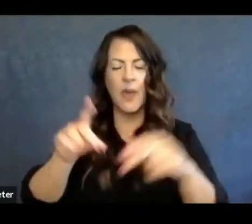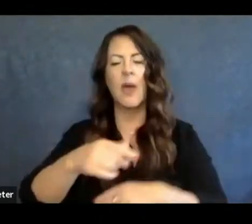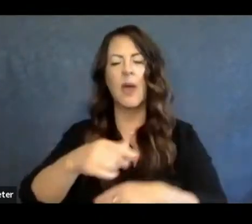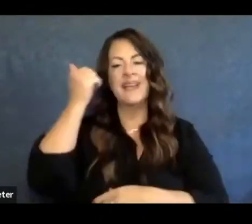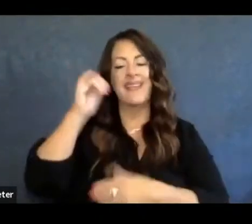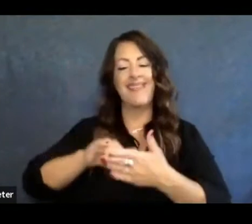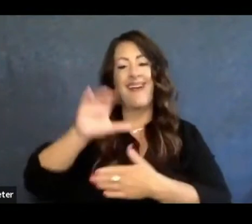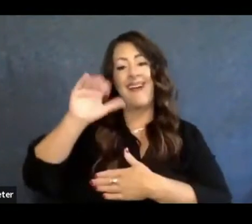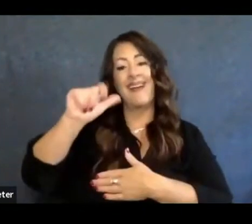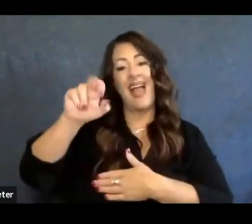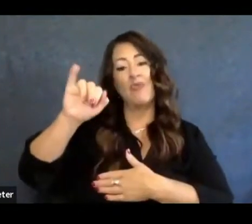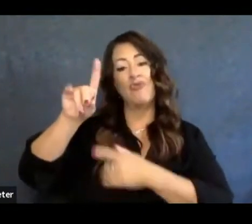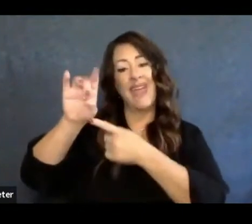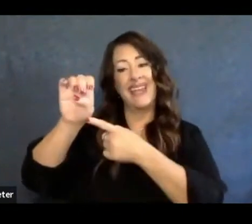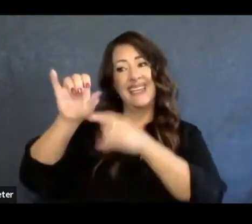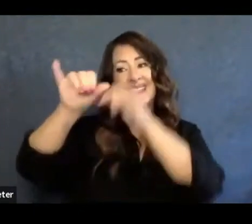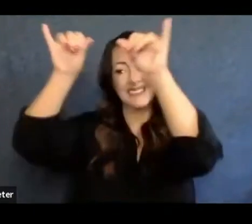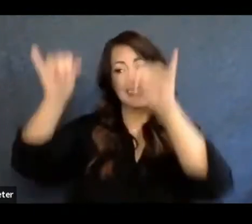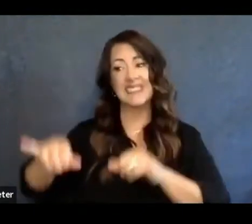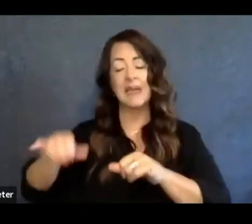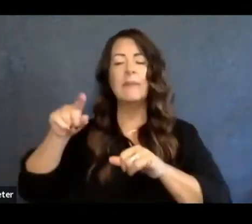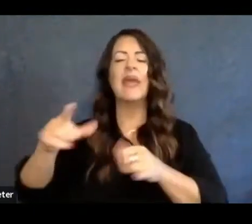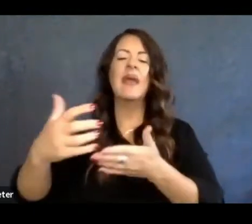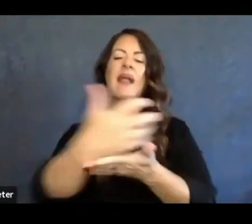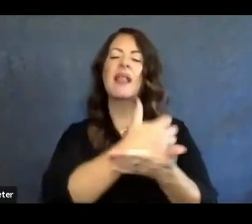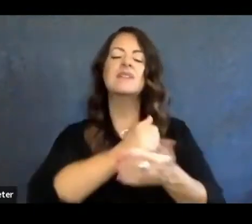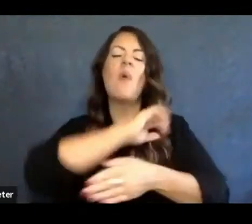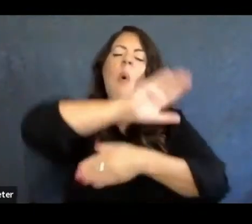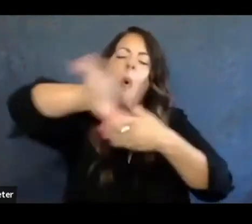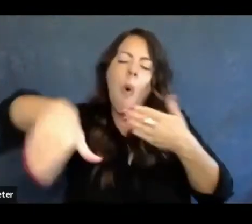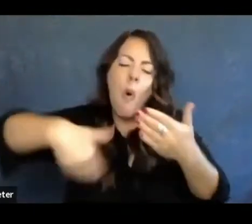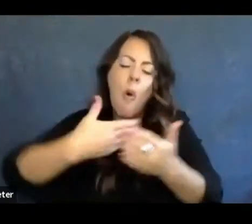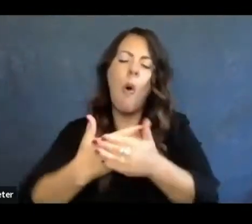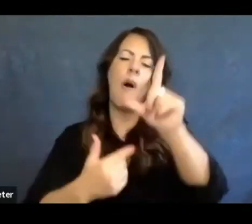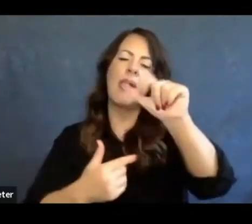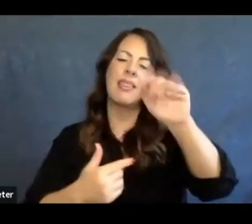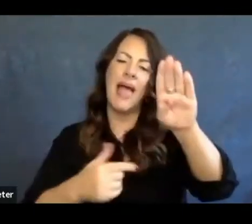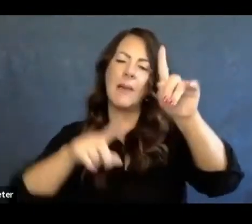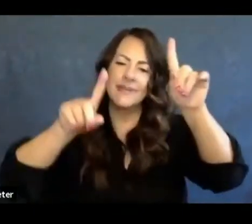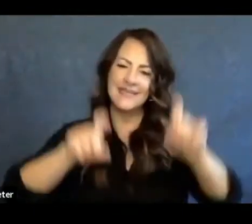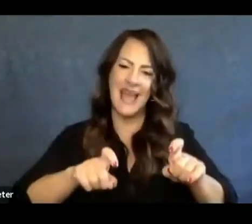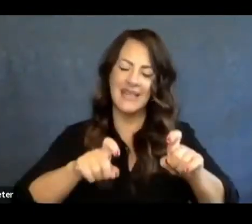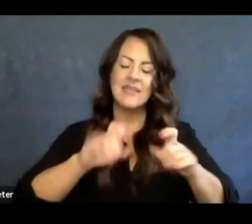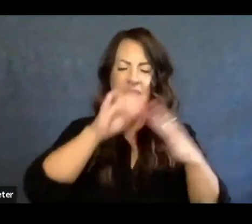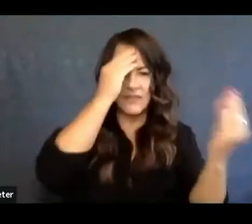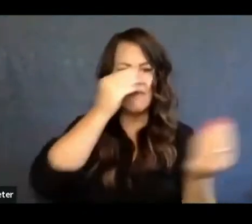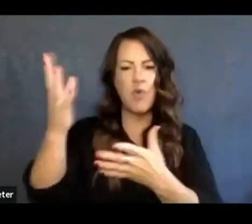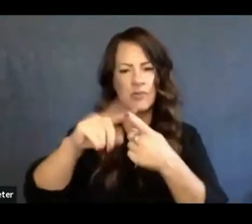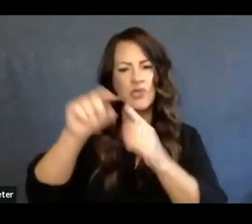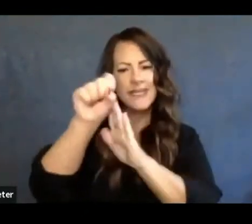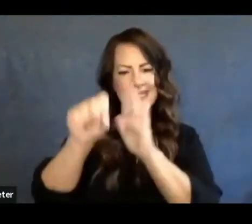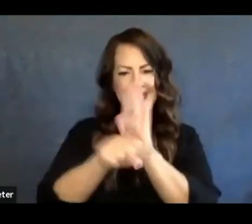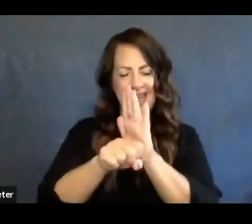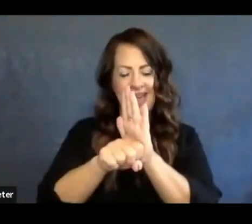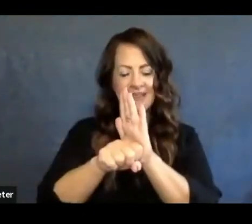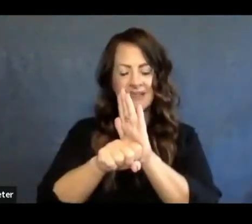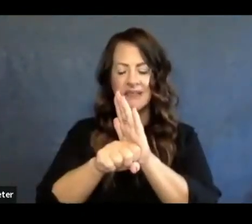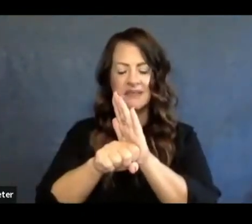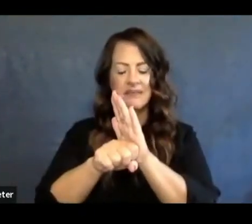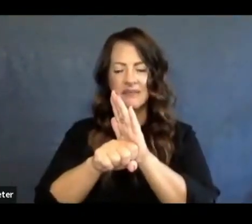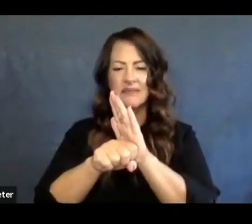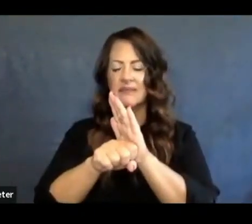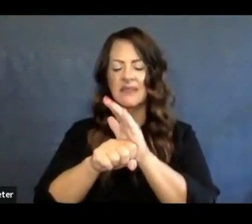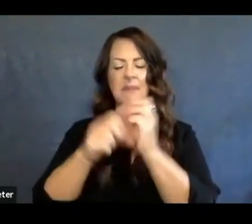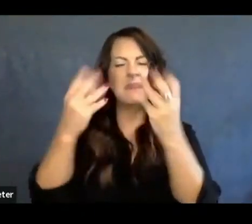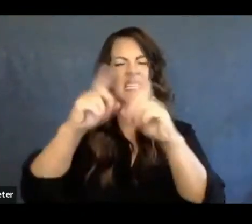invites all records for all reportable lab tests to the state. A majority of those we know are going to be